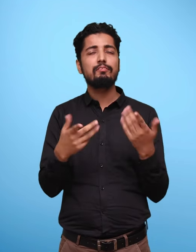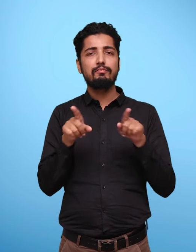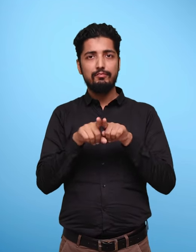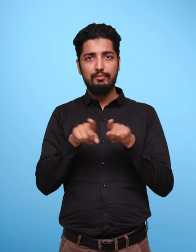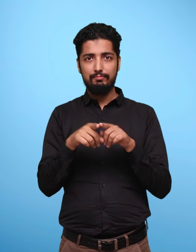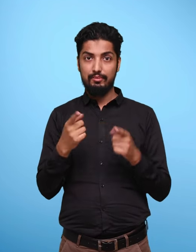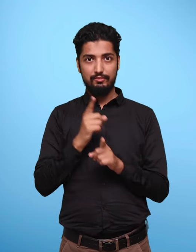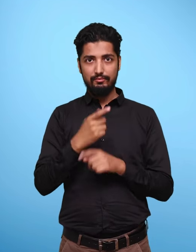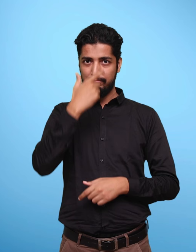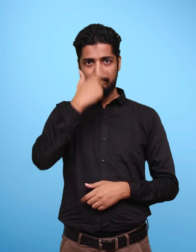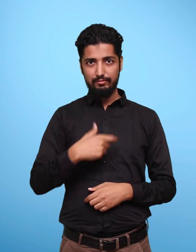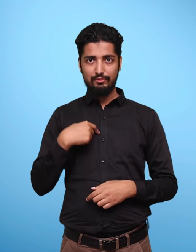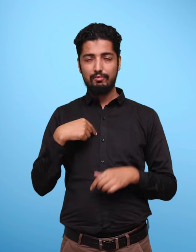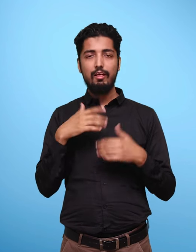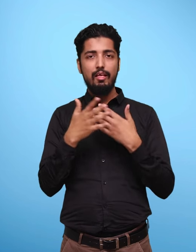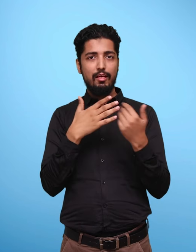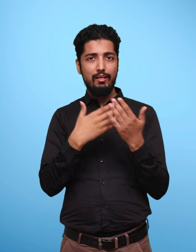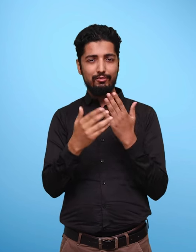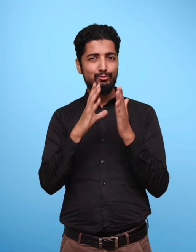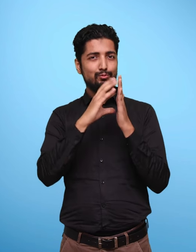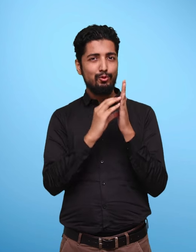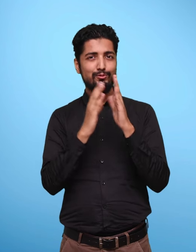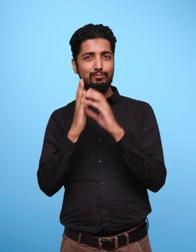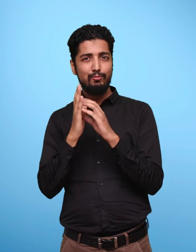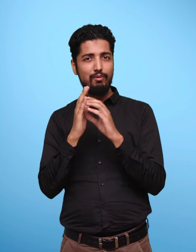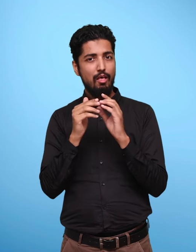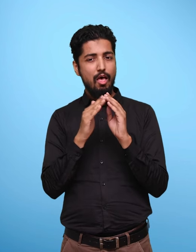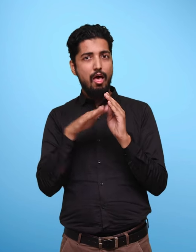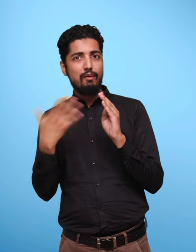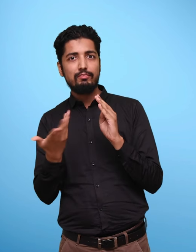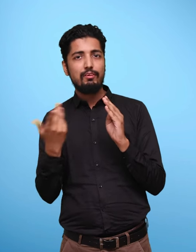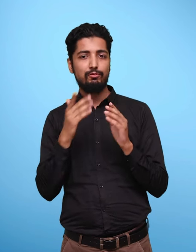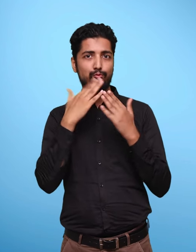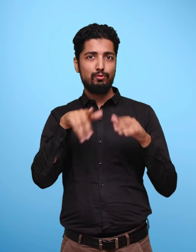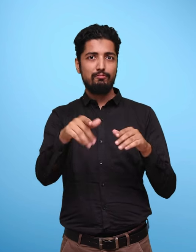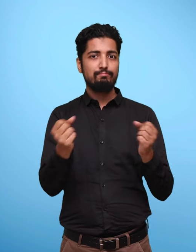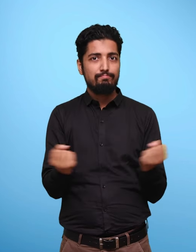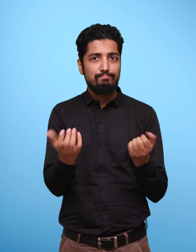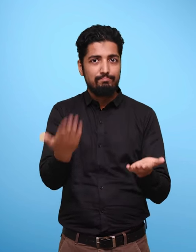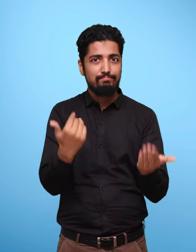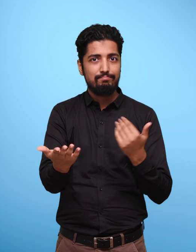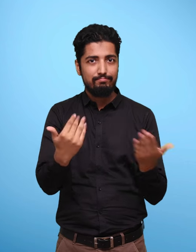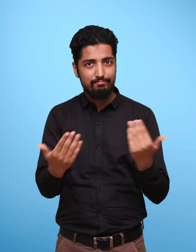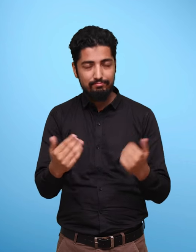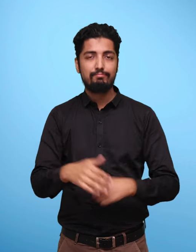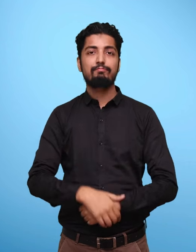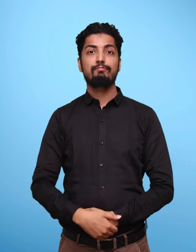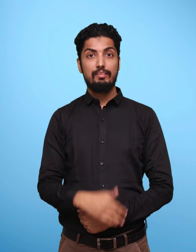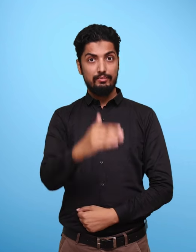For instance, while reciting the poem, you may say, "Two little hands go," and